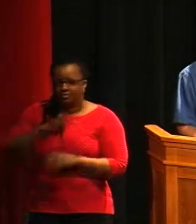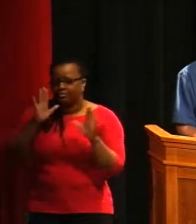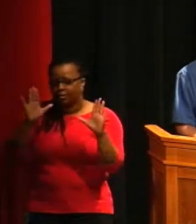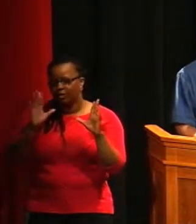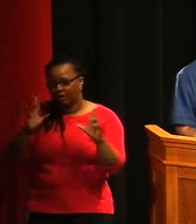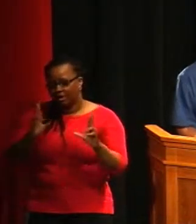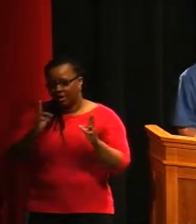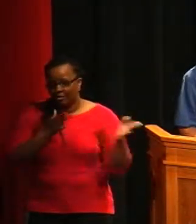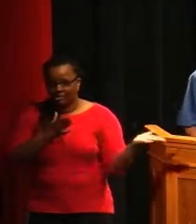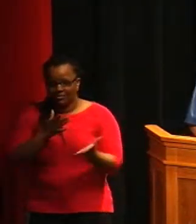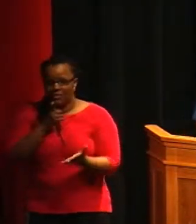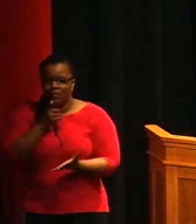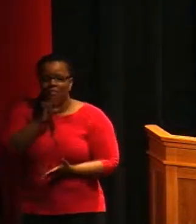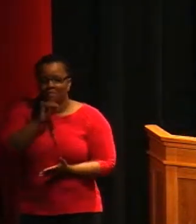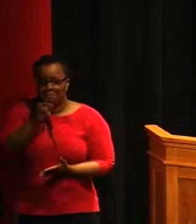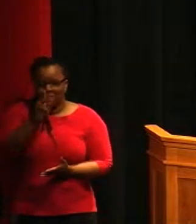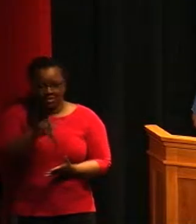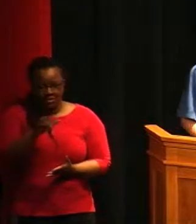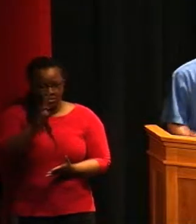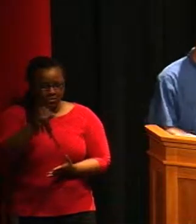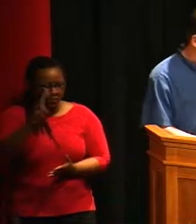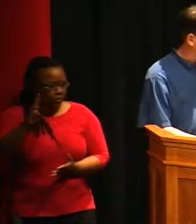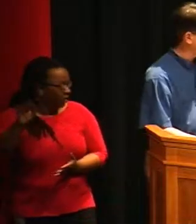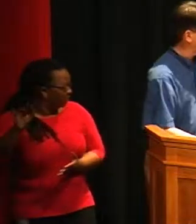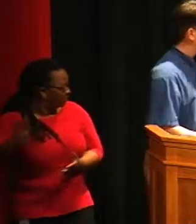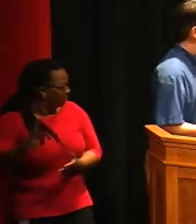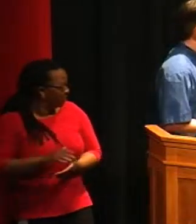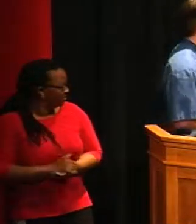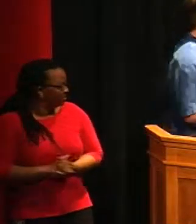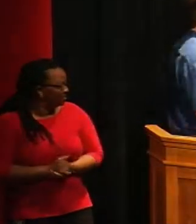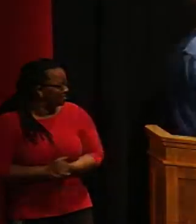introduce to you Michaela Warwick.